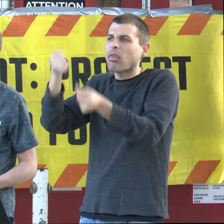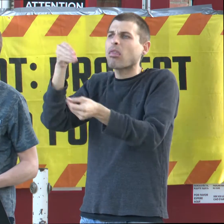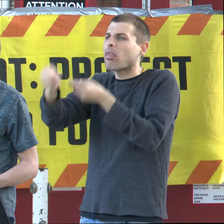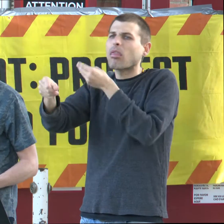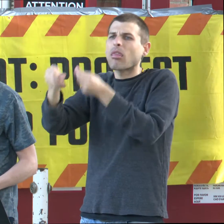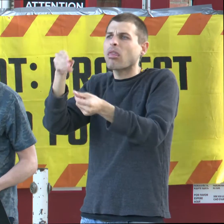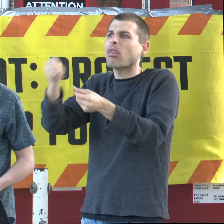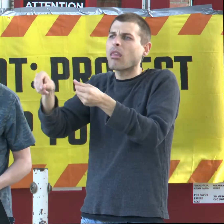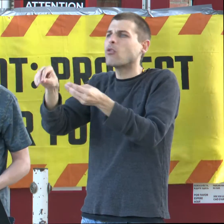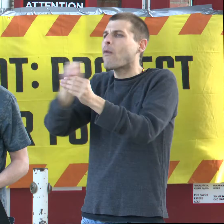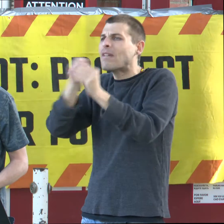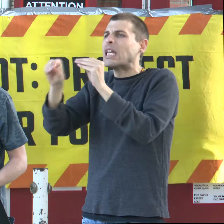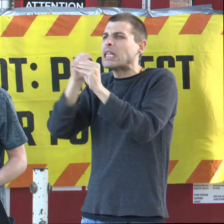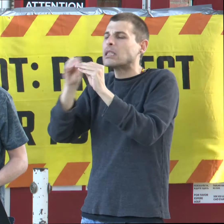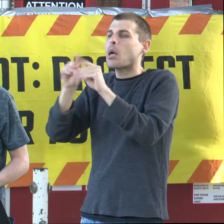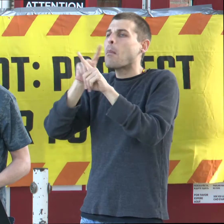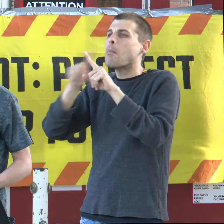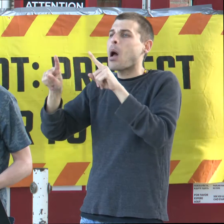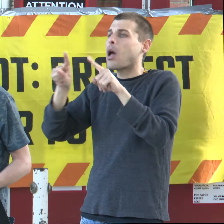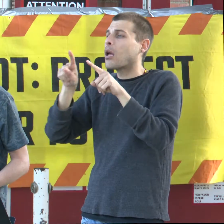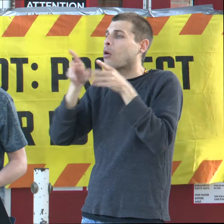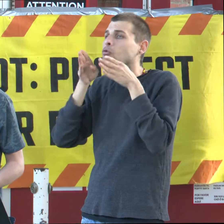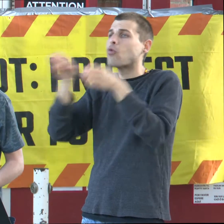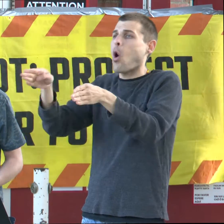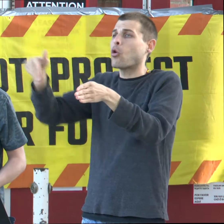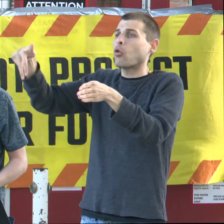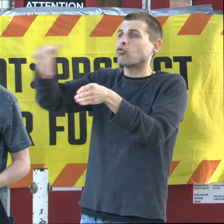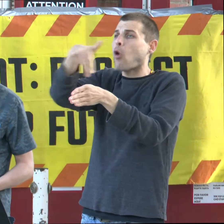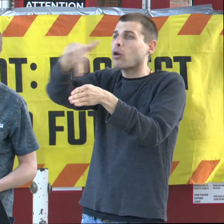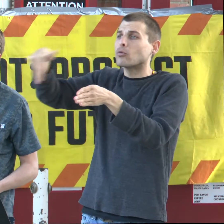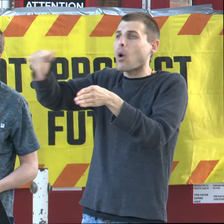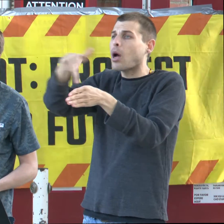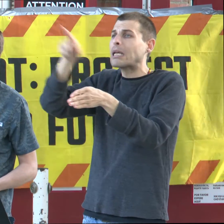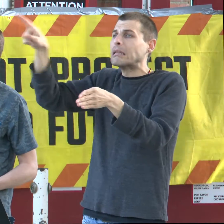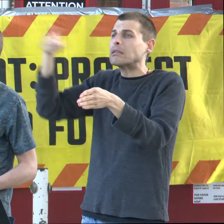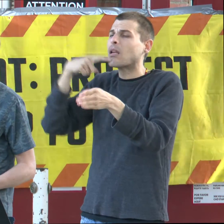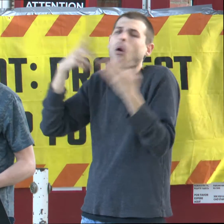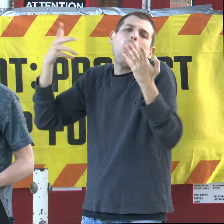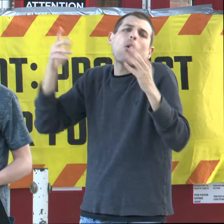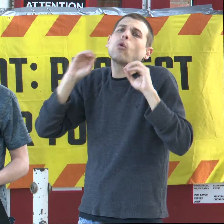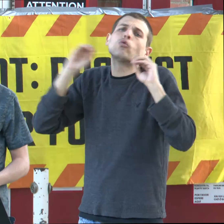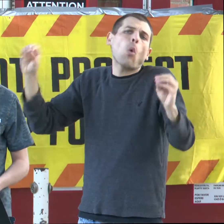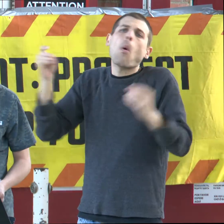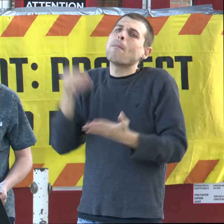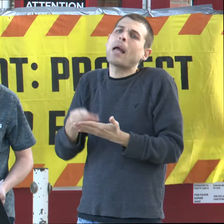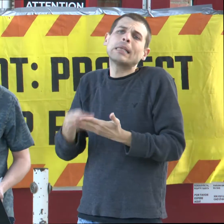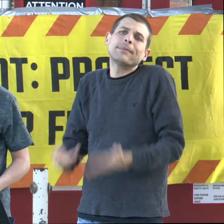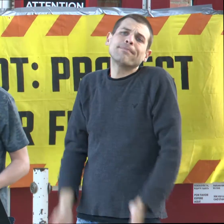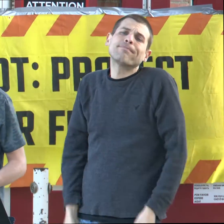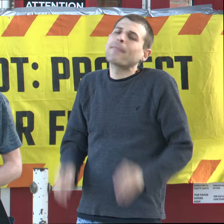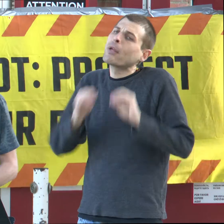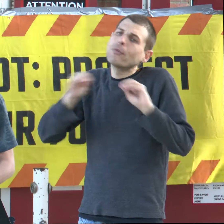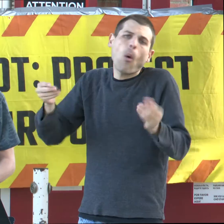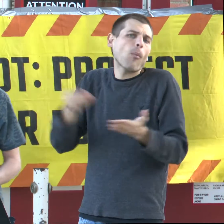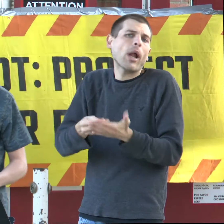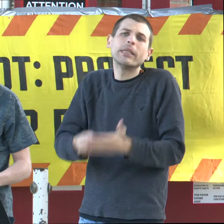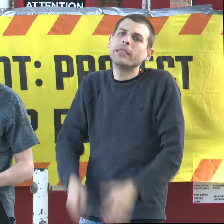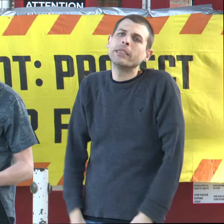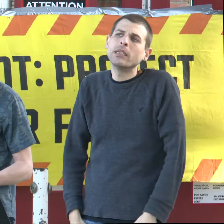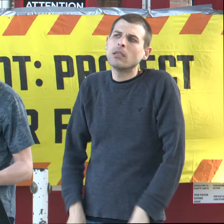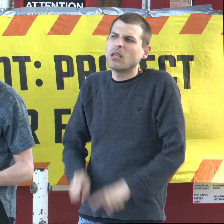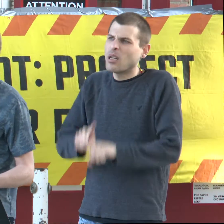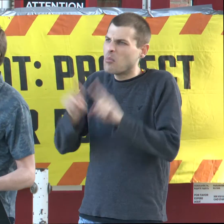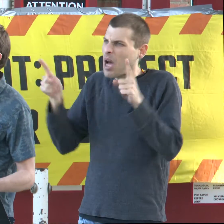sidewalk. And ODOT didn't have the money for that on 82nd Avenue. ODOT still doesn't have the money for that. But ODOT does have $800 million for a freeway